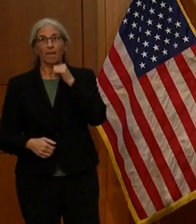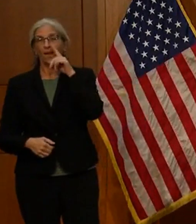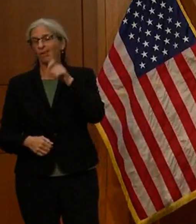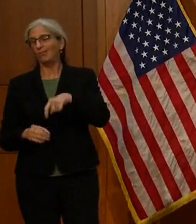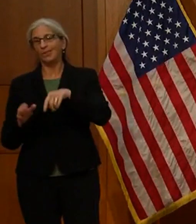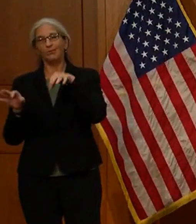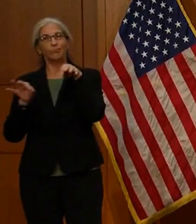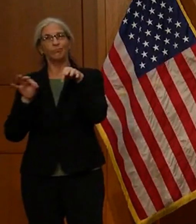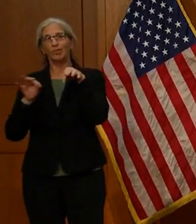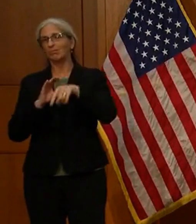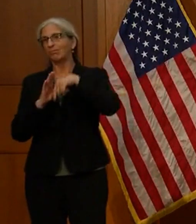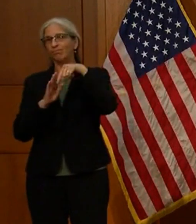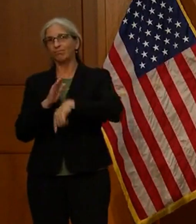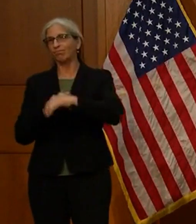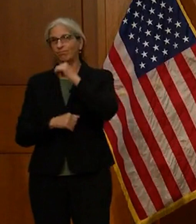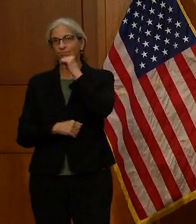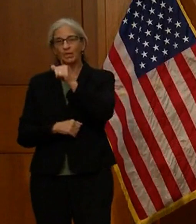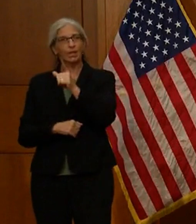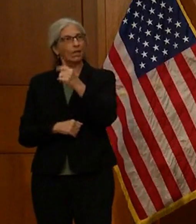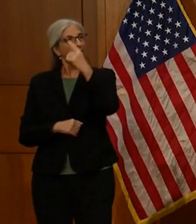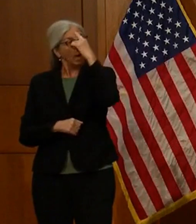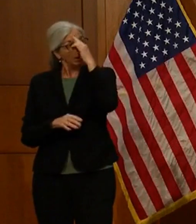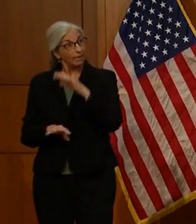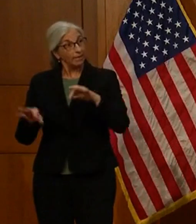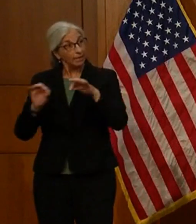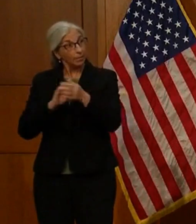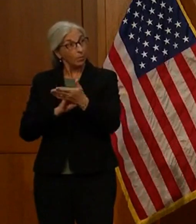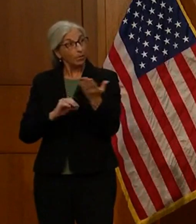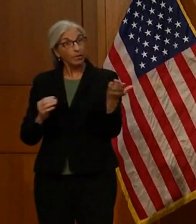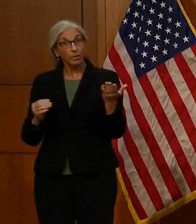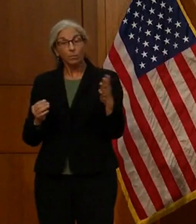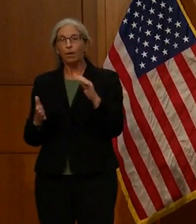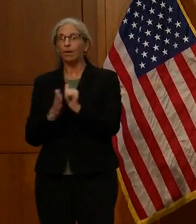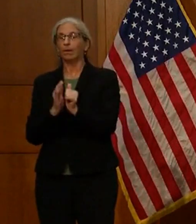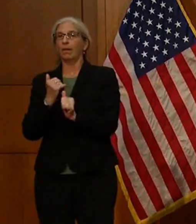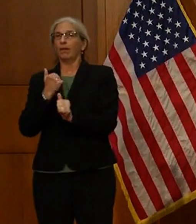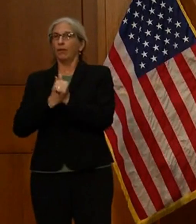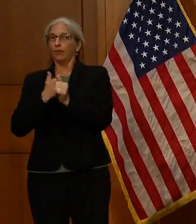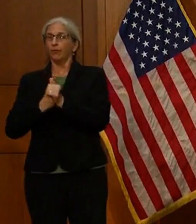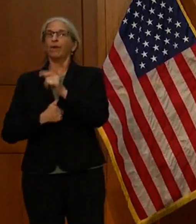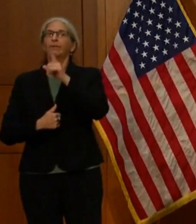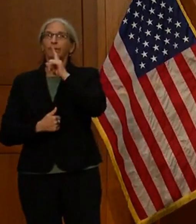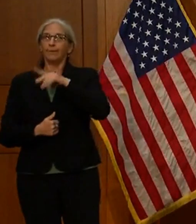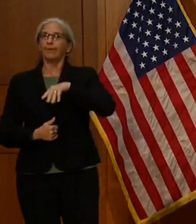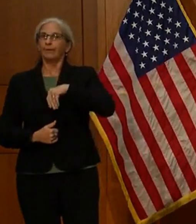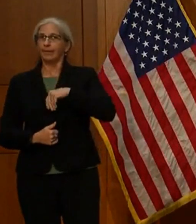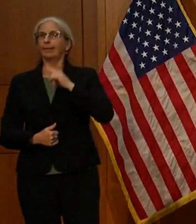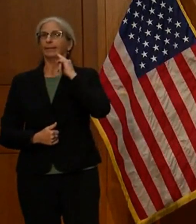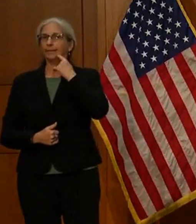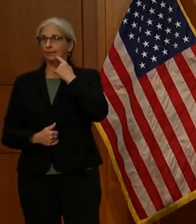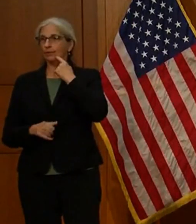those details. I think the important thing is that these threats are taken seriously, they're